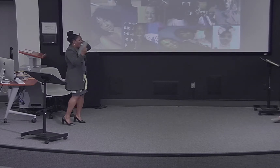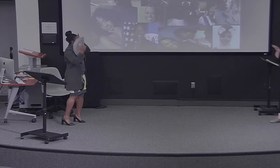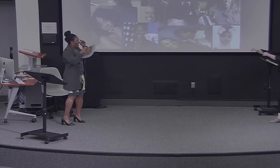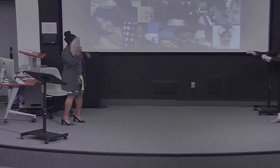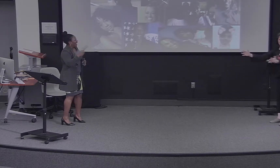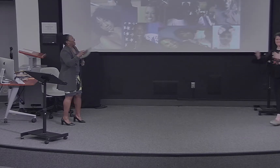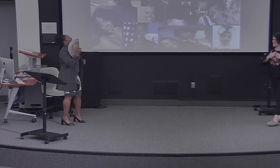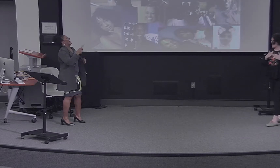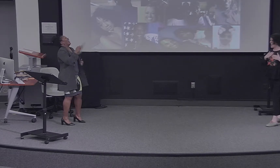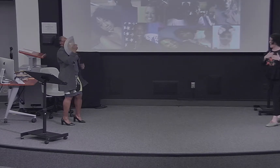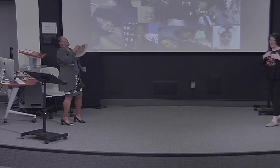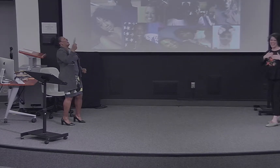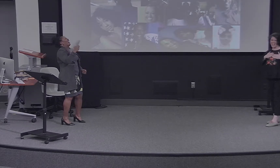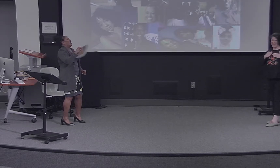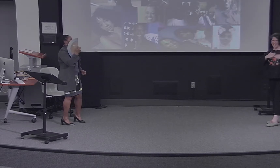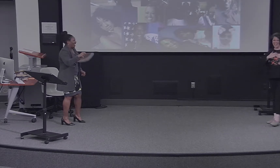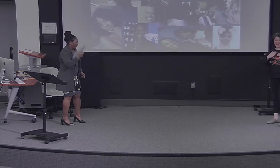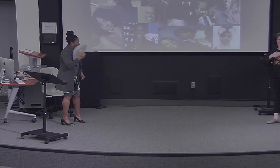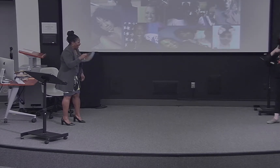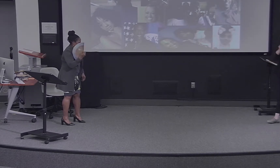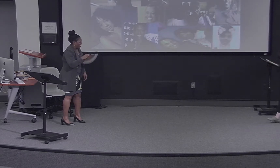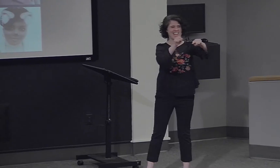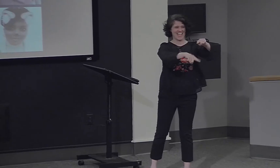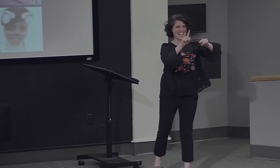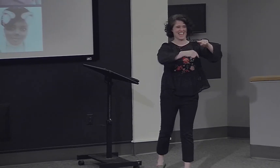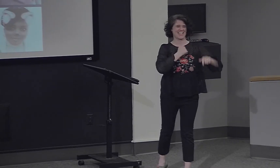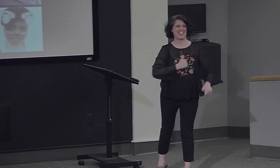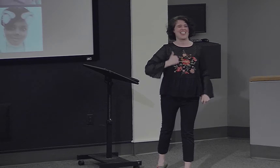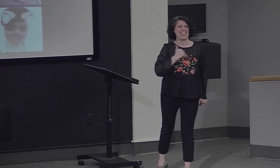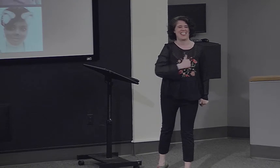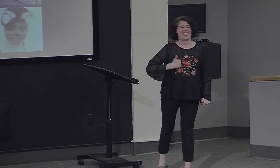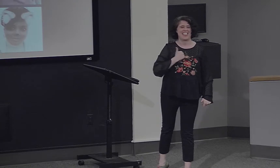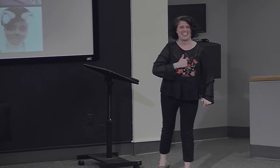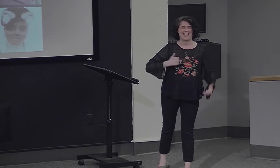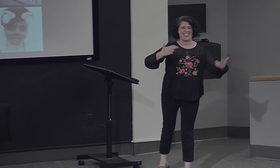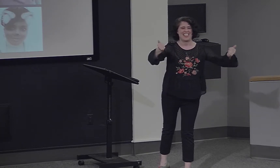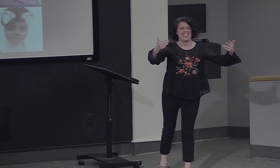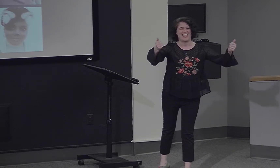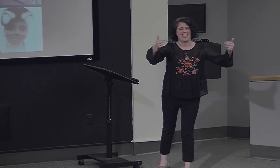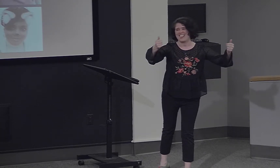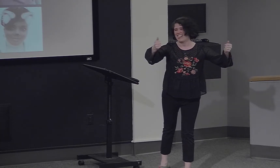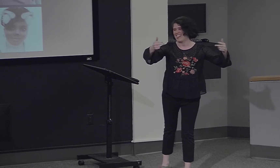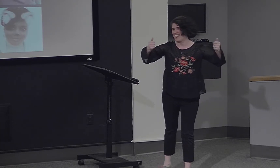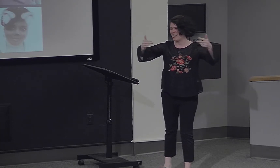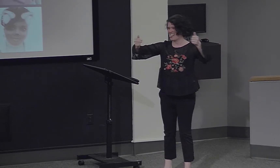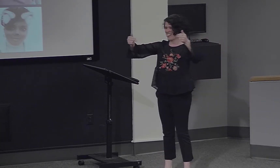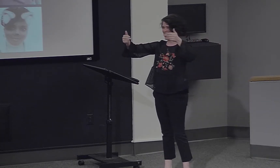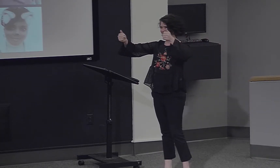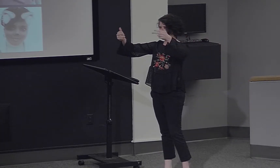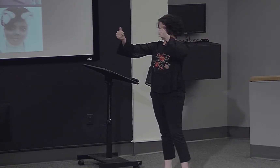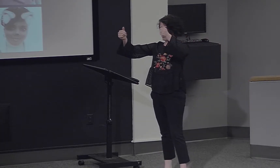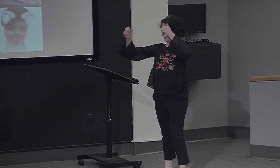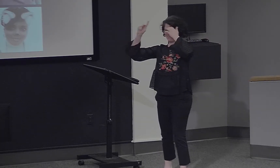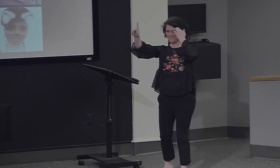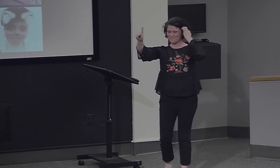Honestly, I feel lucky because I have direct access to our presenter, and I'm sorry none of you have this opportunity that I do.